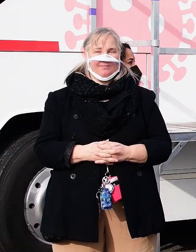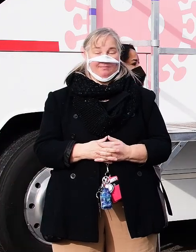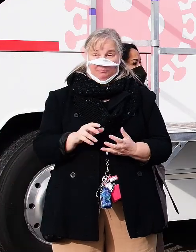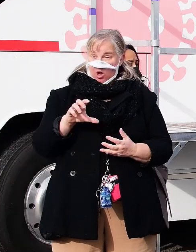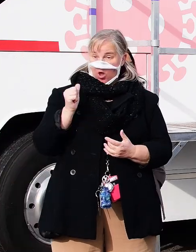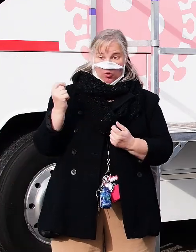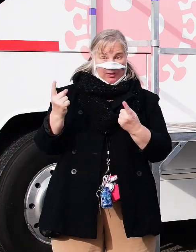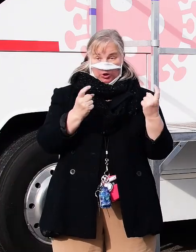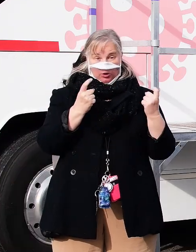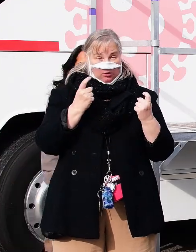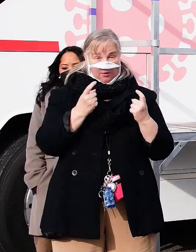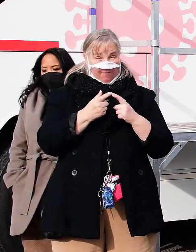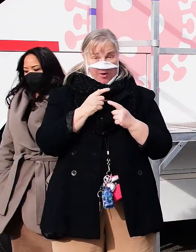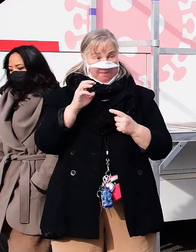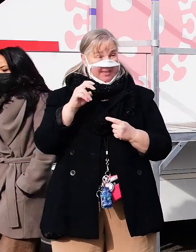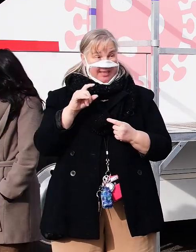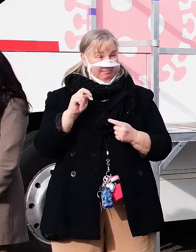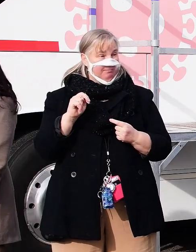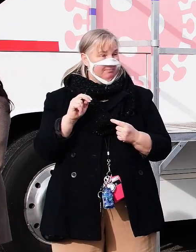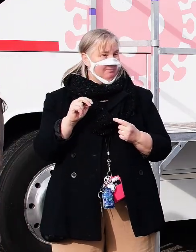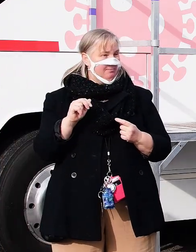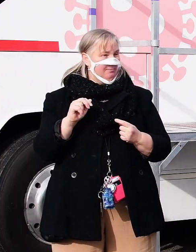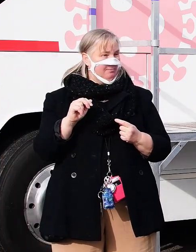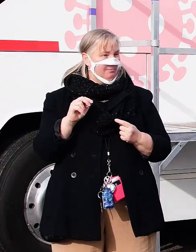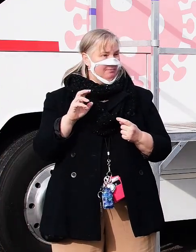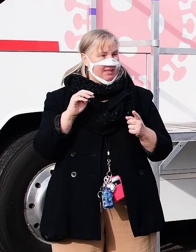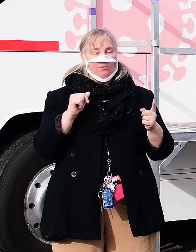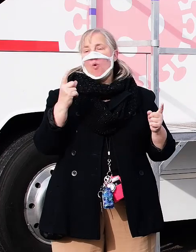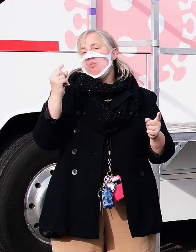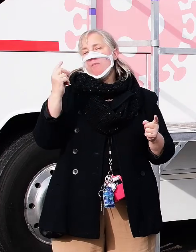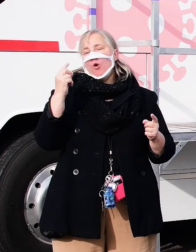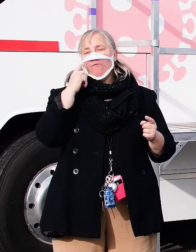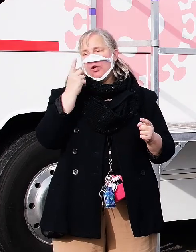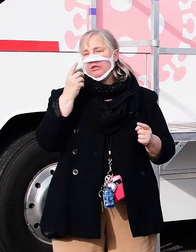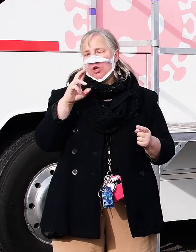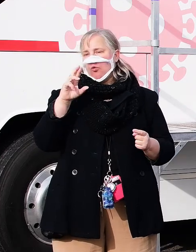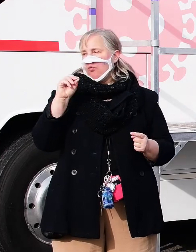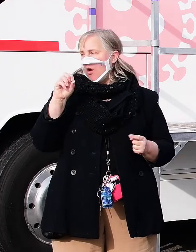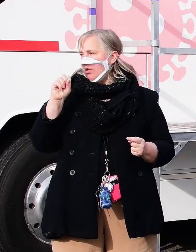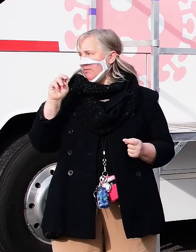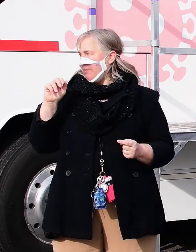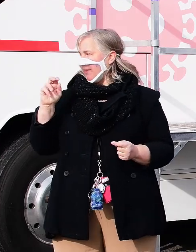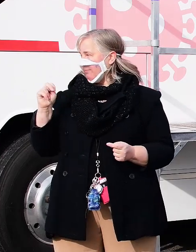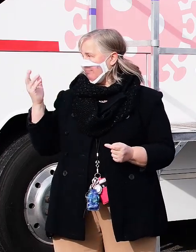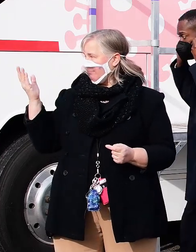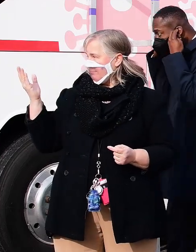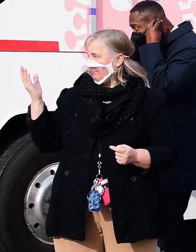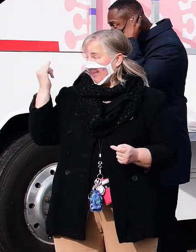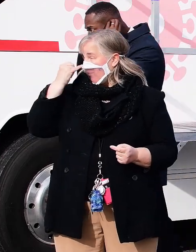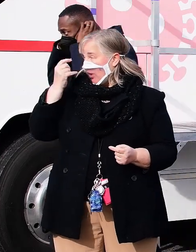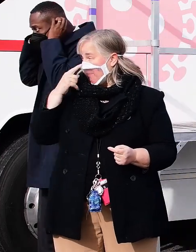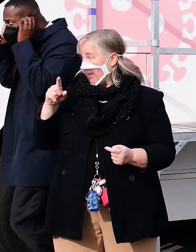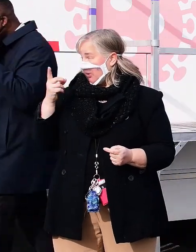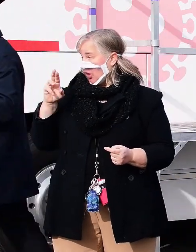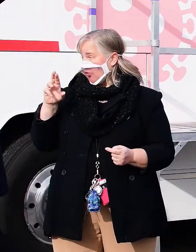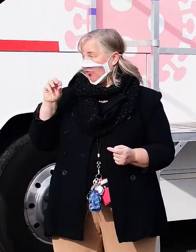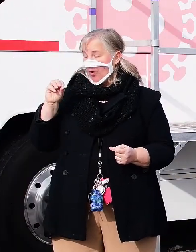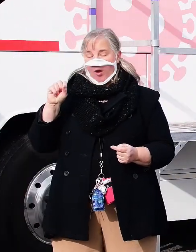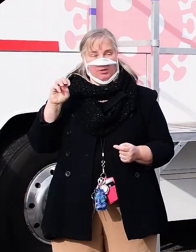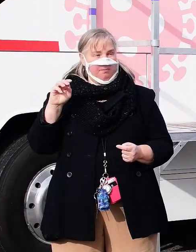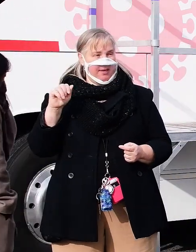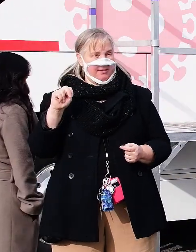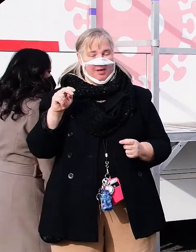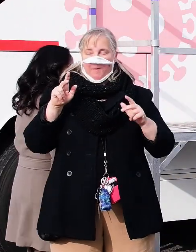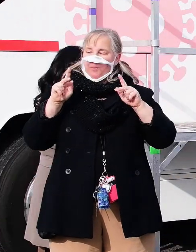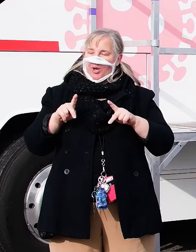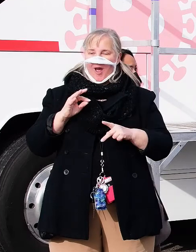Any other questions for the media? All right. I have one more for Dr. Rossman, if no one else has a question. If you don't mind, Dr. Rossman, person of